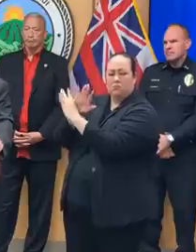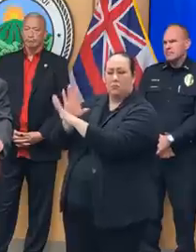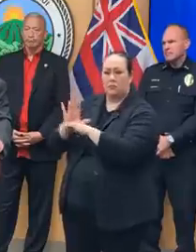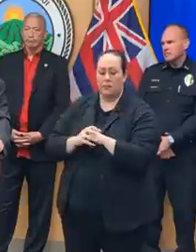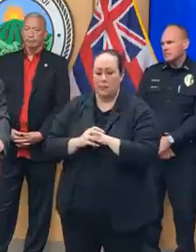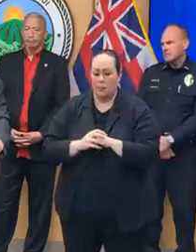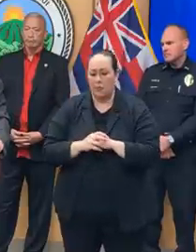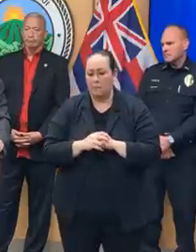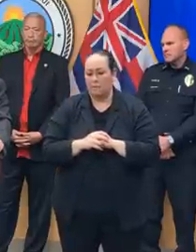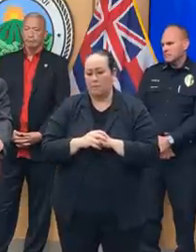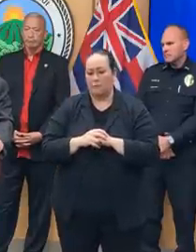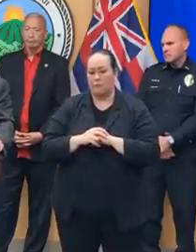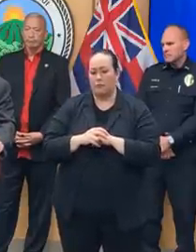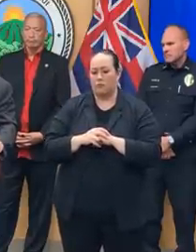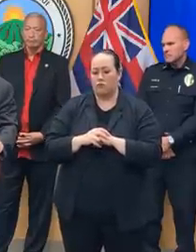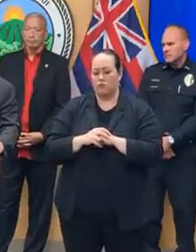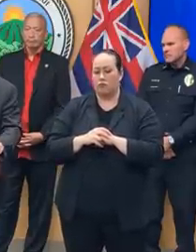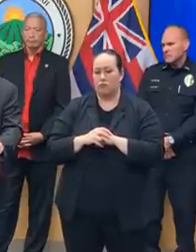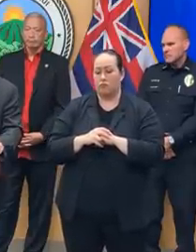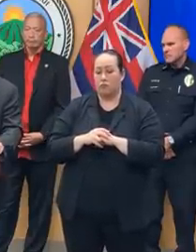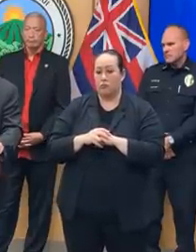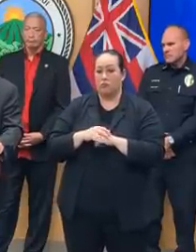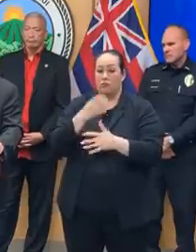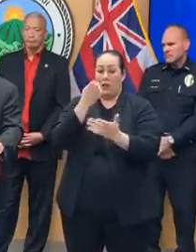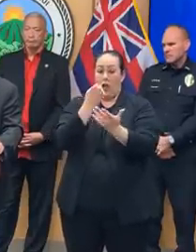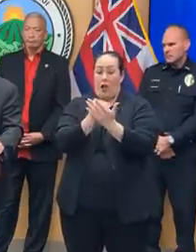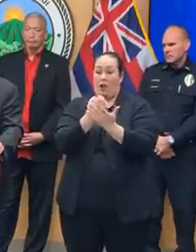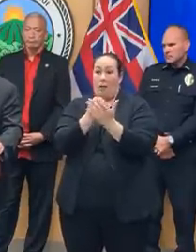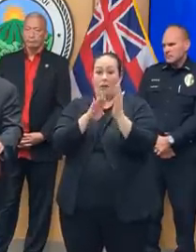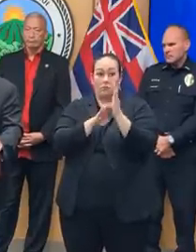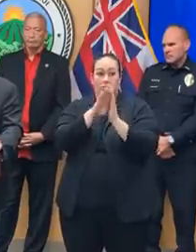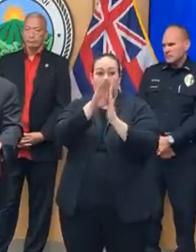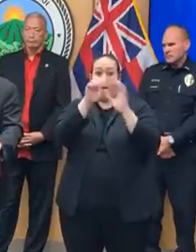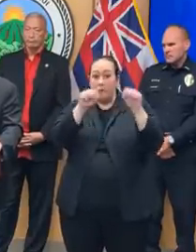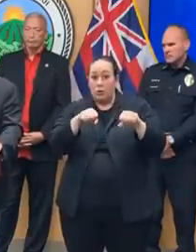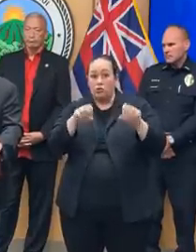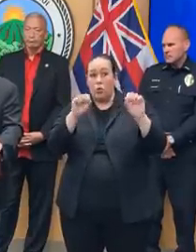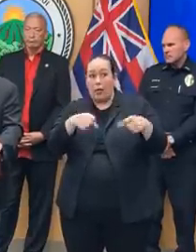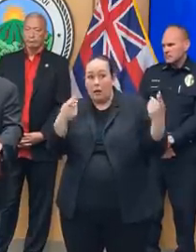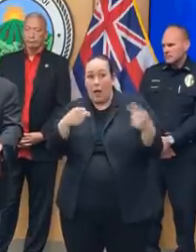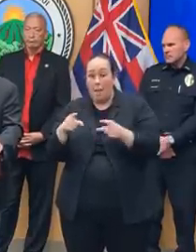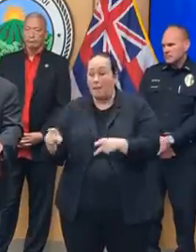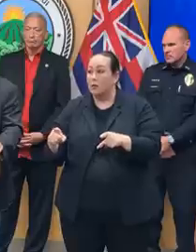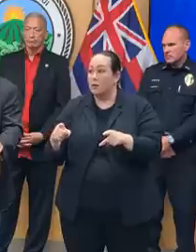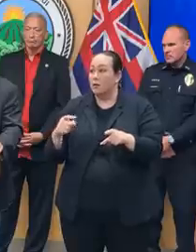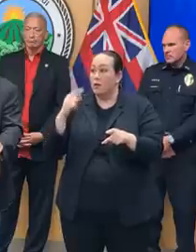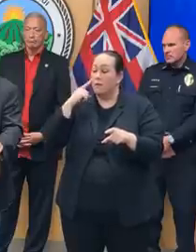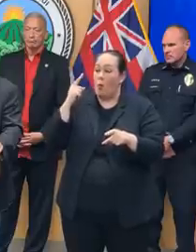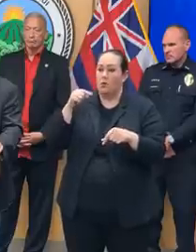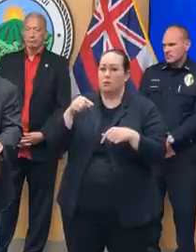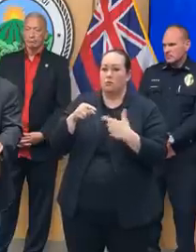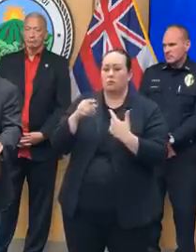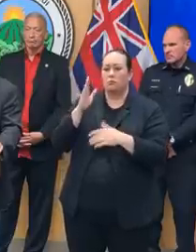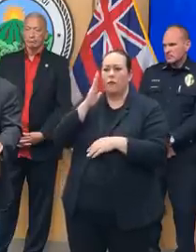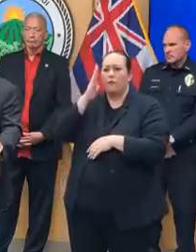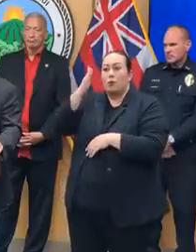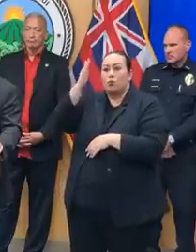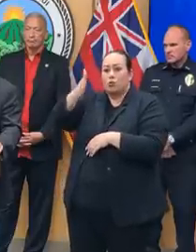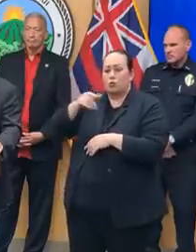economic potential exists in great measure going forward in this district, in this